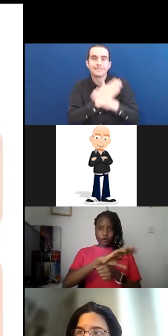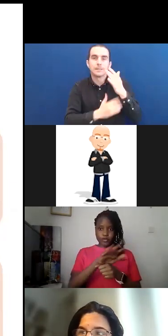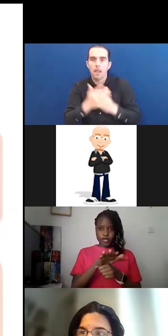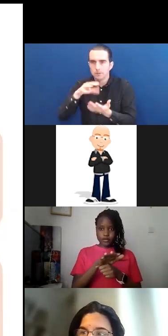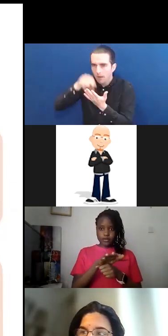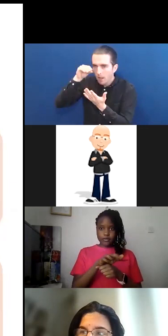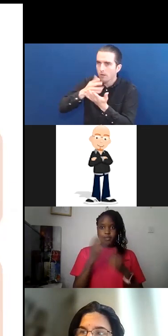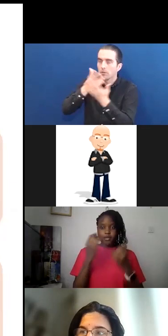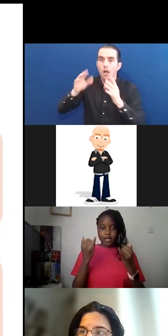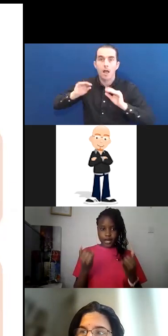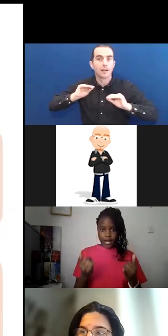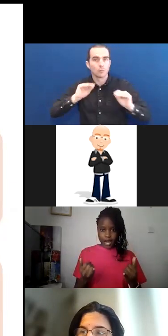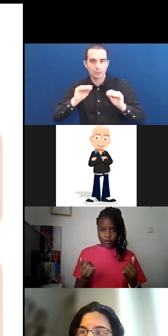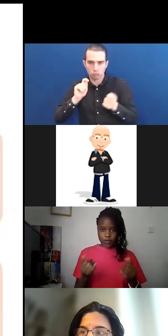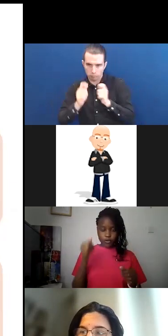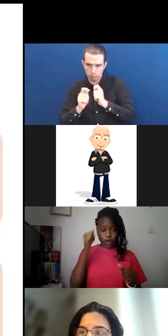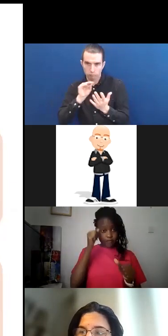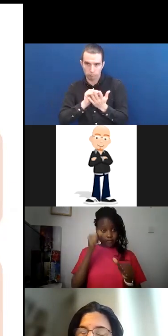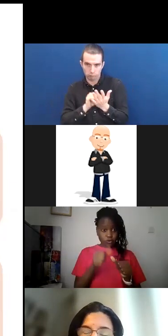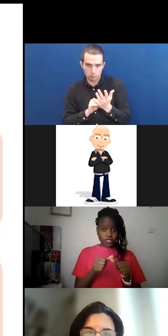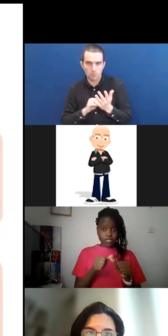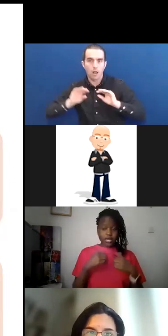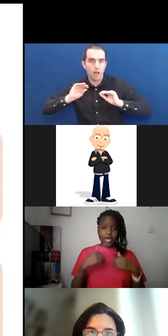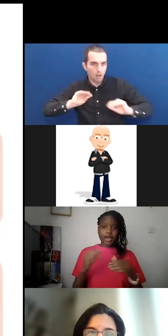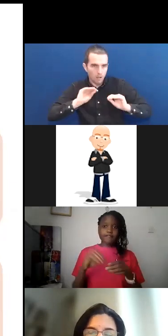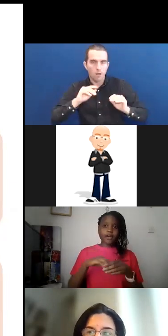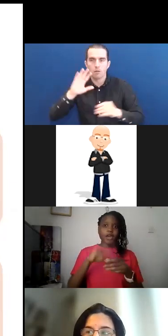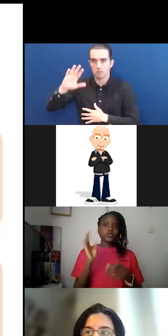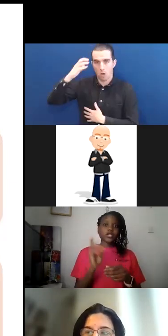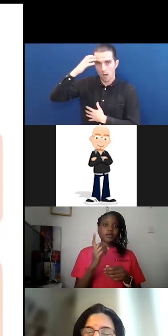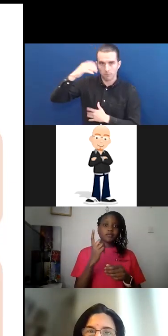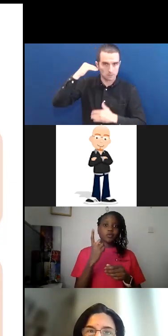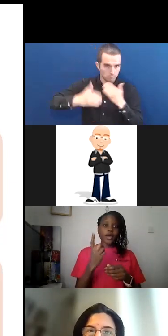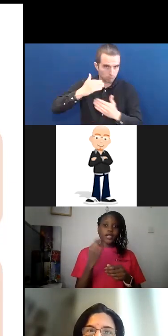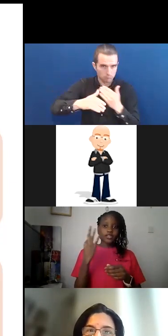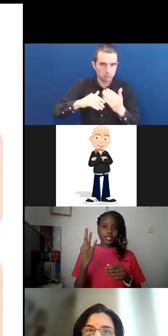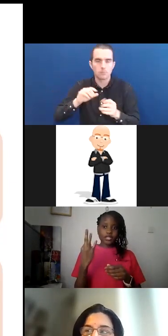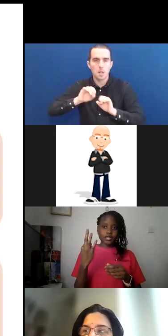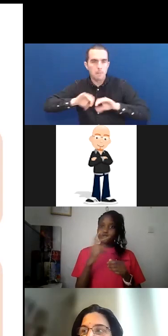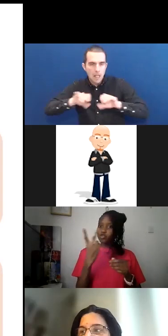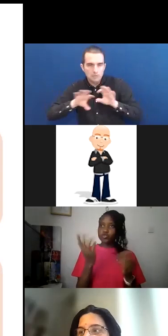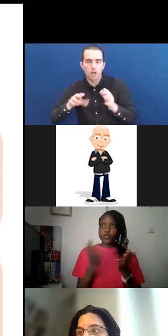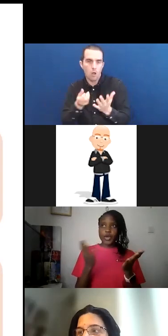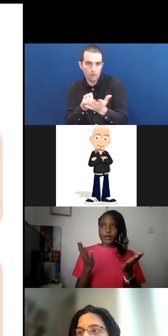Now, you might have noticed I have outcome 1 and outcome 3. So what happened to outcome 2? Outcome 2 is making these